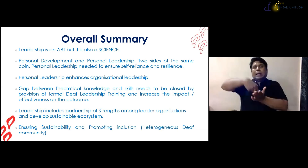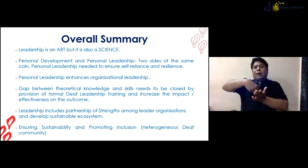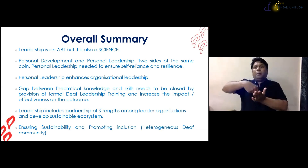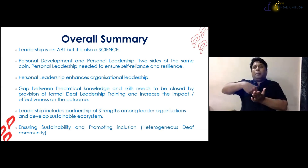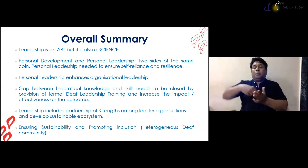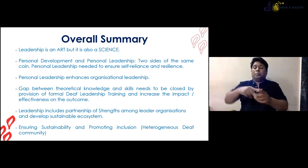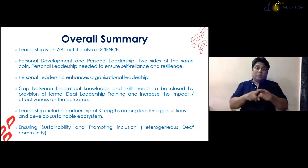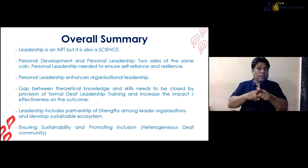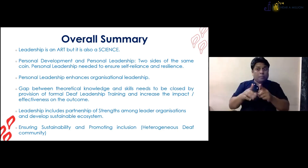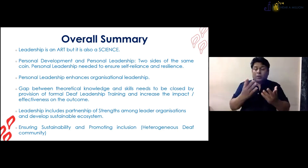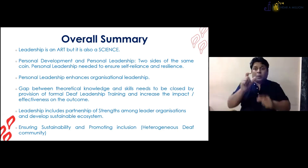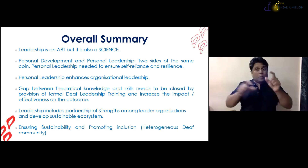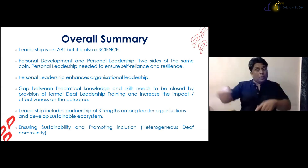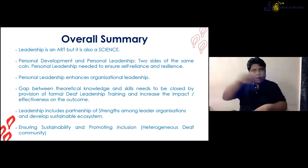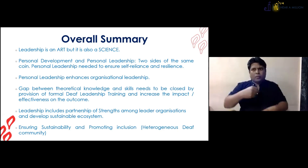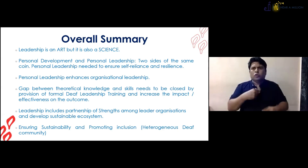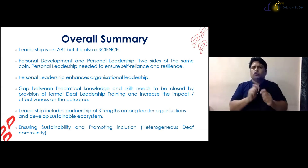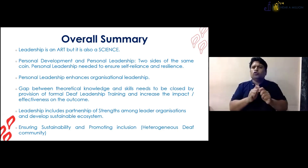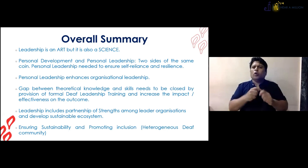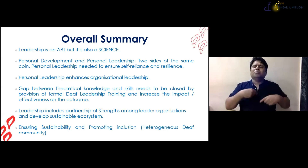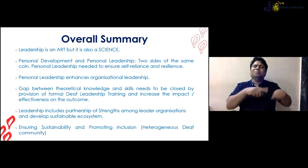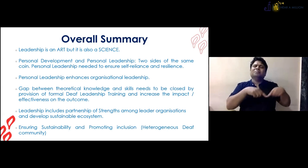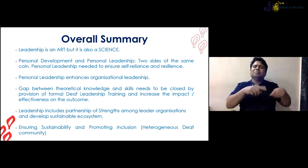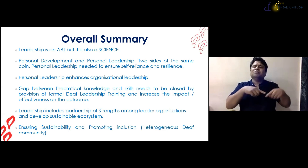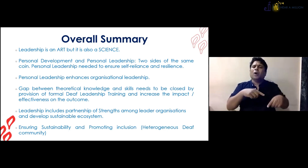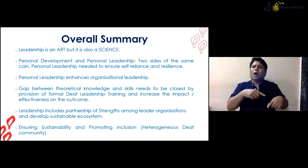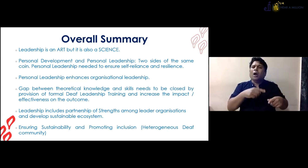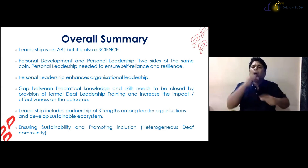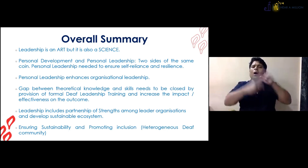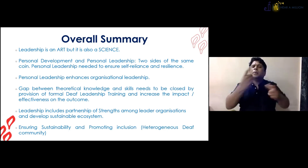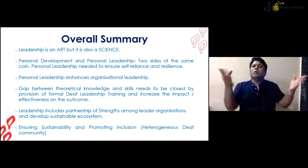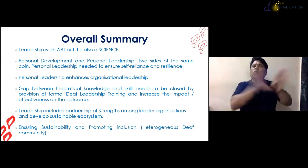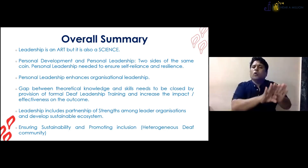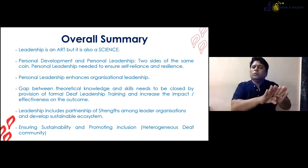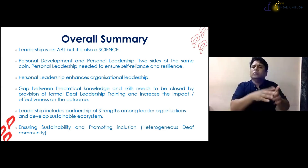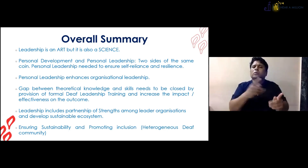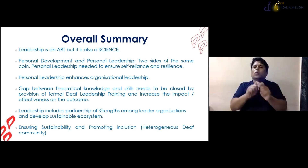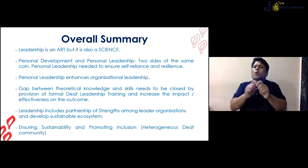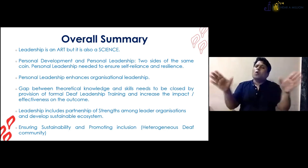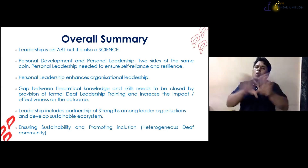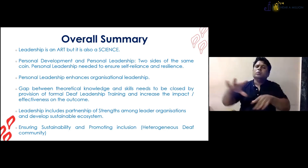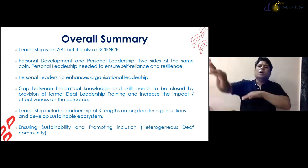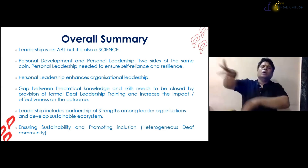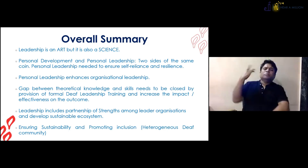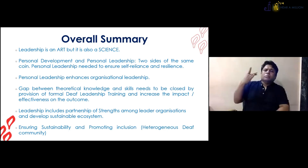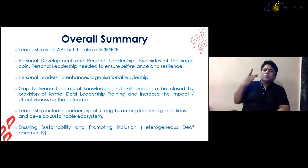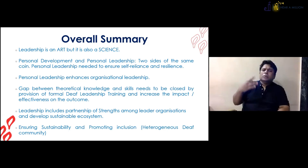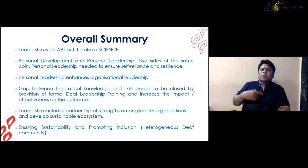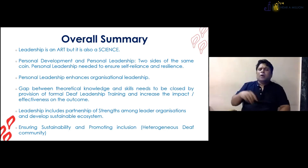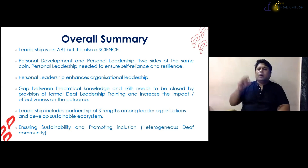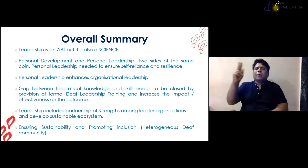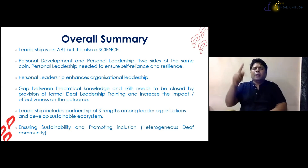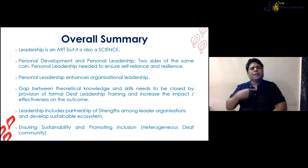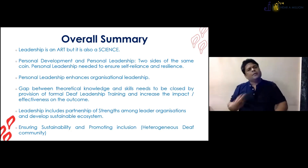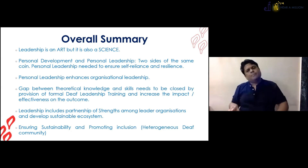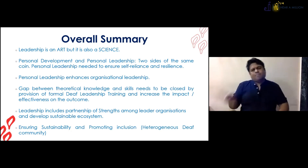So we fall and we stand up. Same way, a lot of people, in jobs when they're working and they're seeing that the company closes down, if the office closes